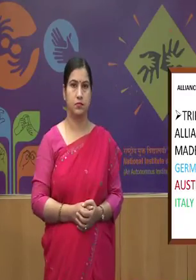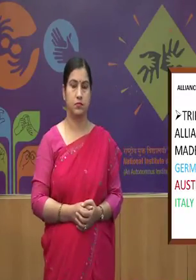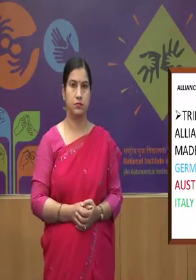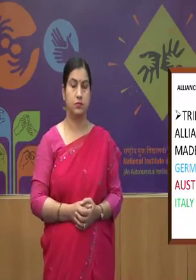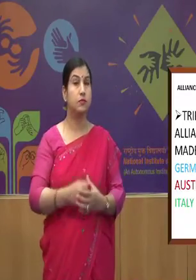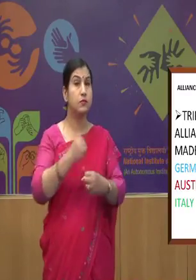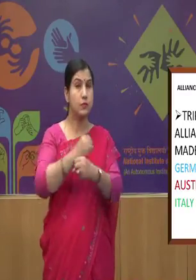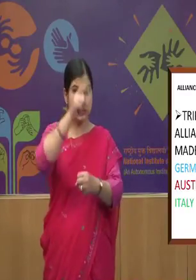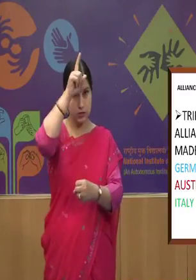Germany,